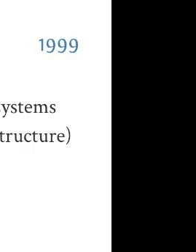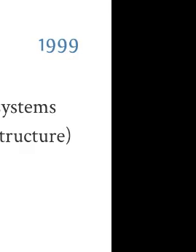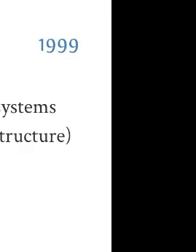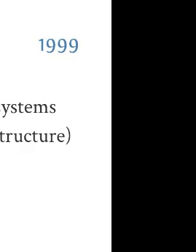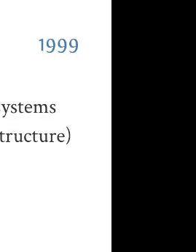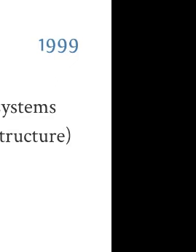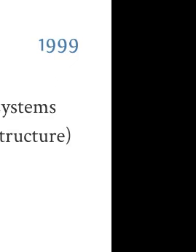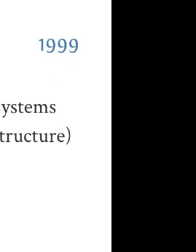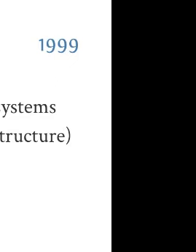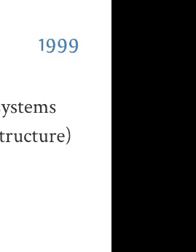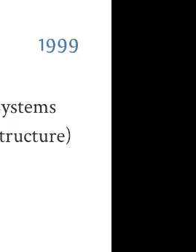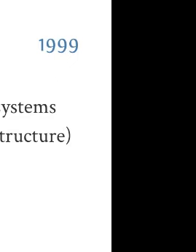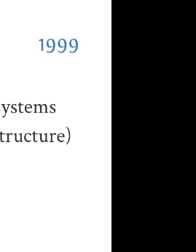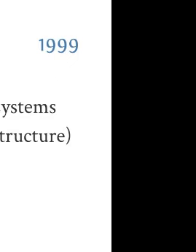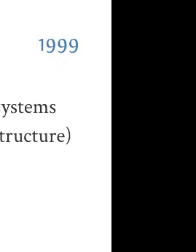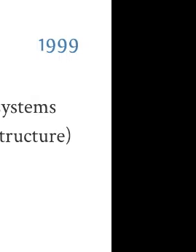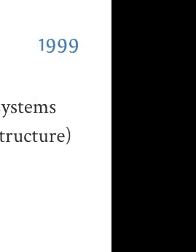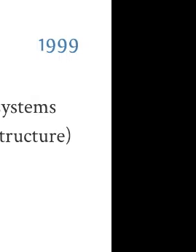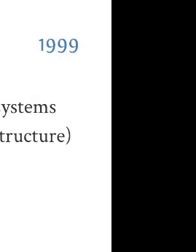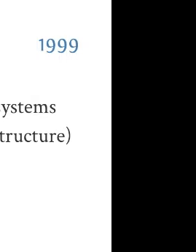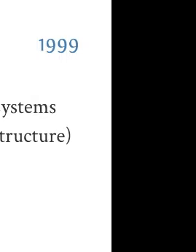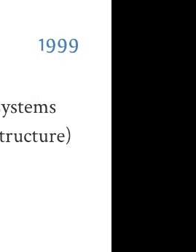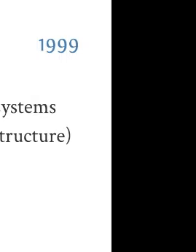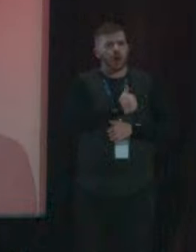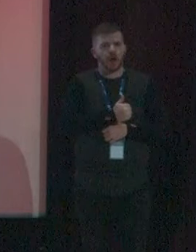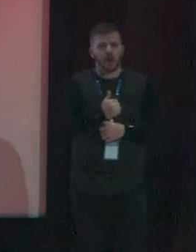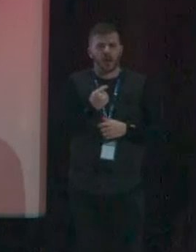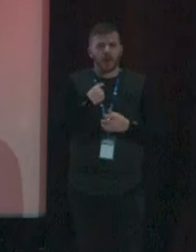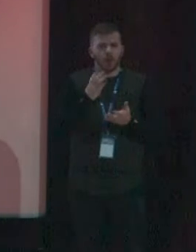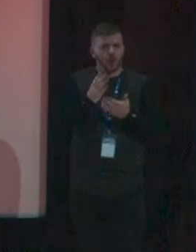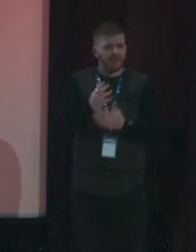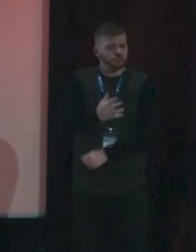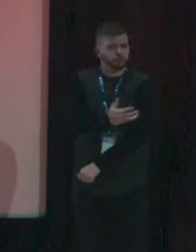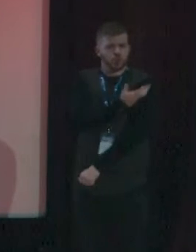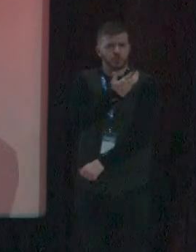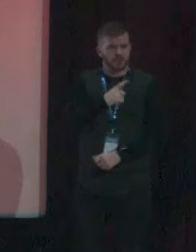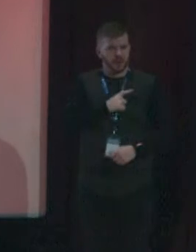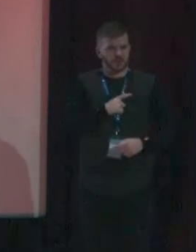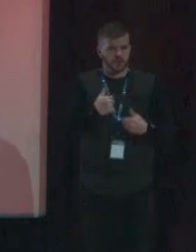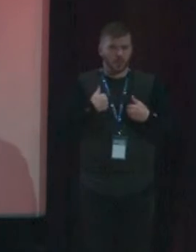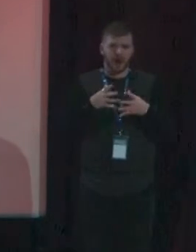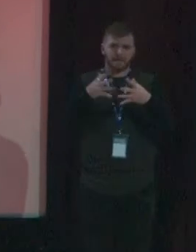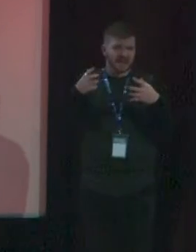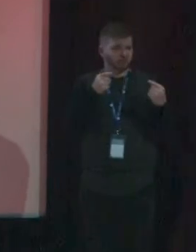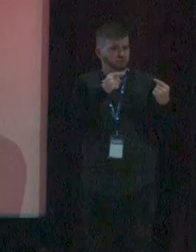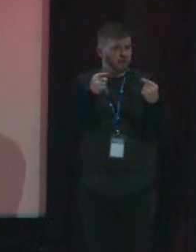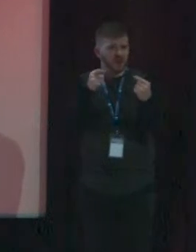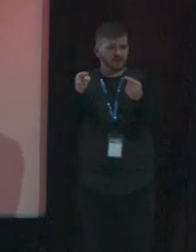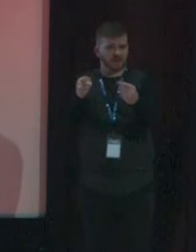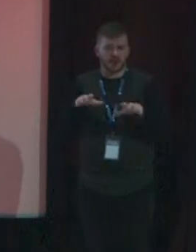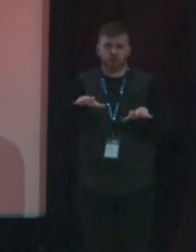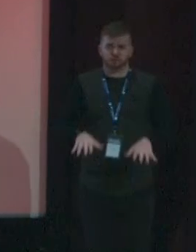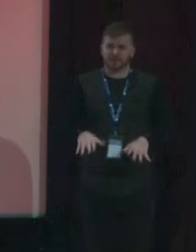before how much of an influence Broken Sword was on Discworld Noir, because it would have been rude, because they were one of our big rivals as a British